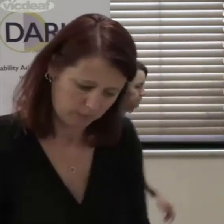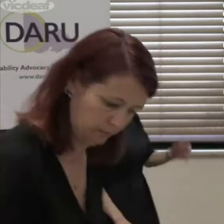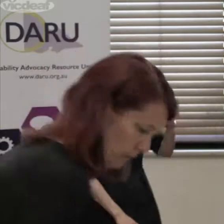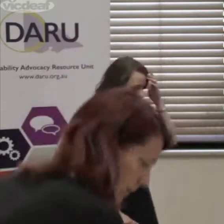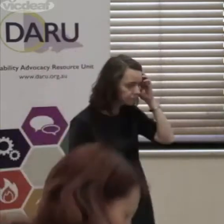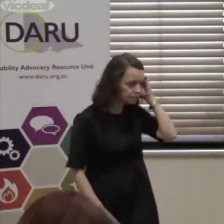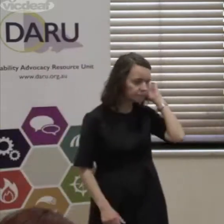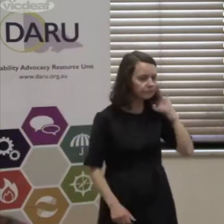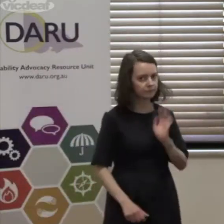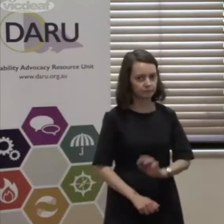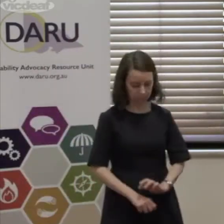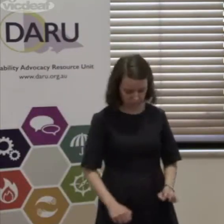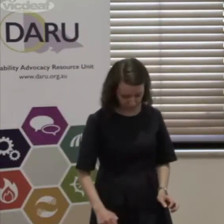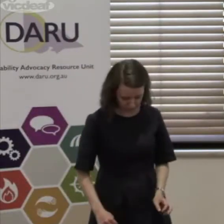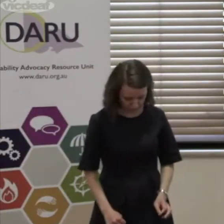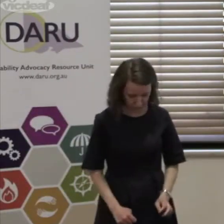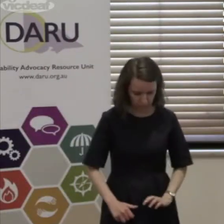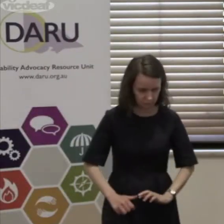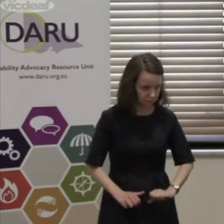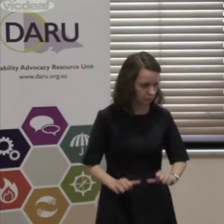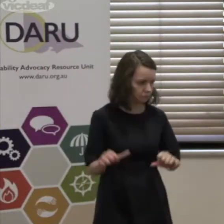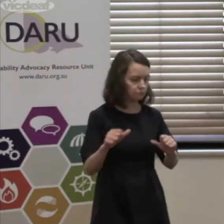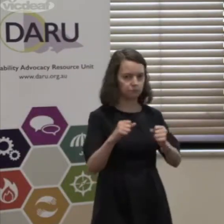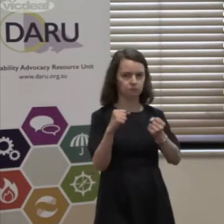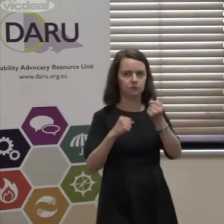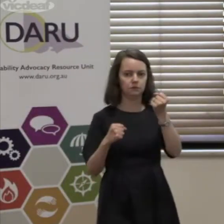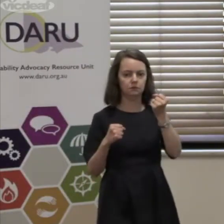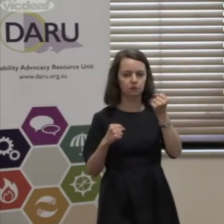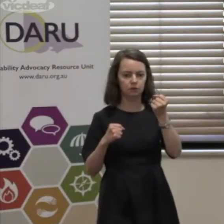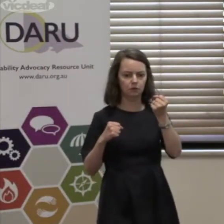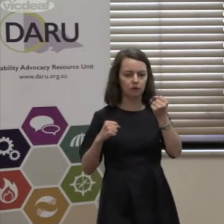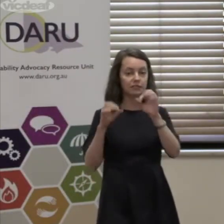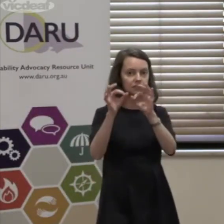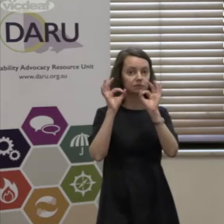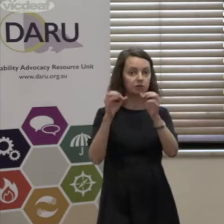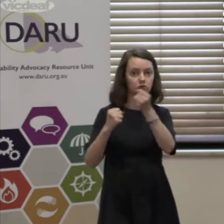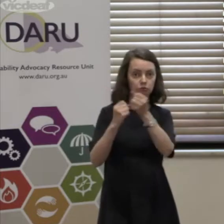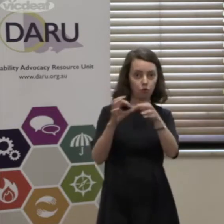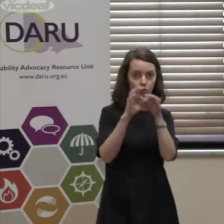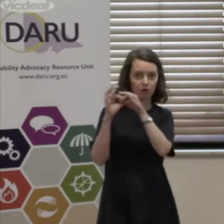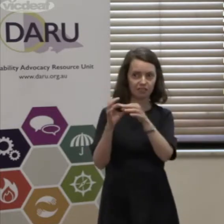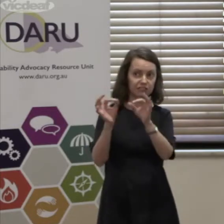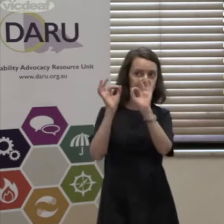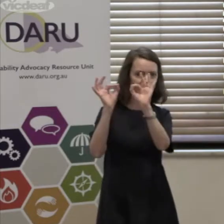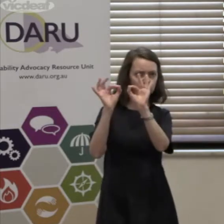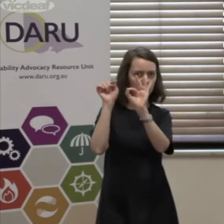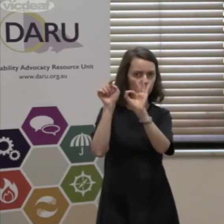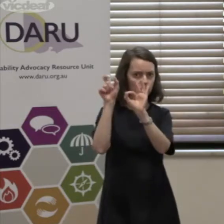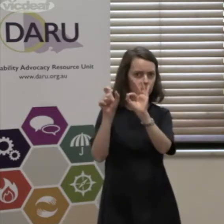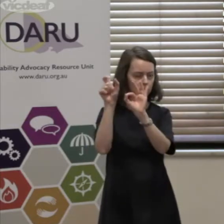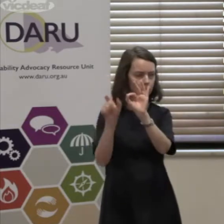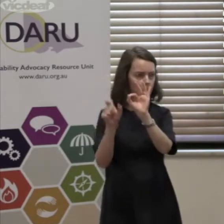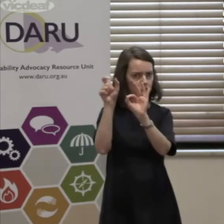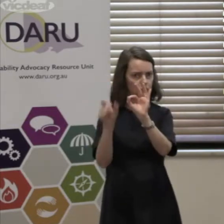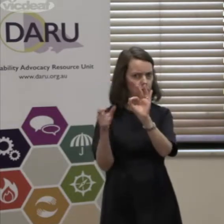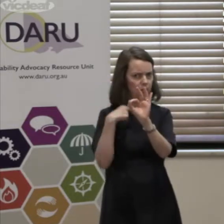I'm going to get there. So support coordination, the specialised supports coordination. So this is where it gets a bit tricky because